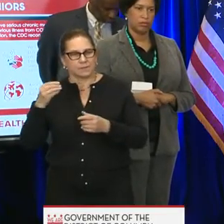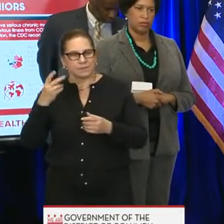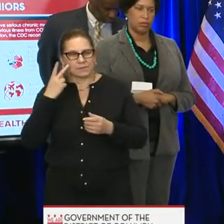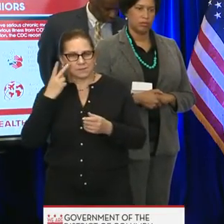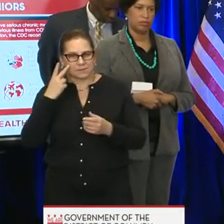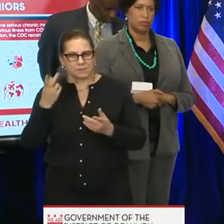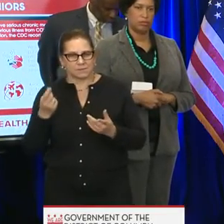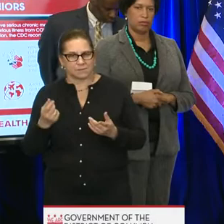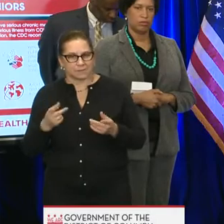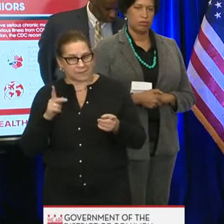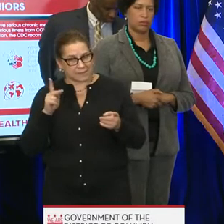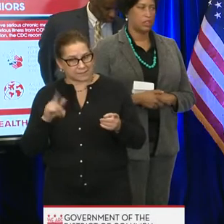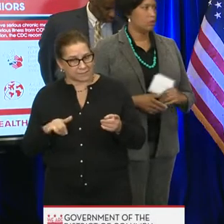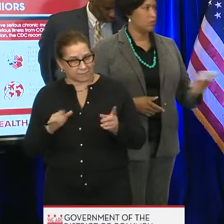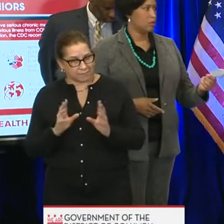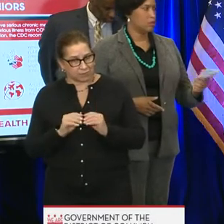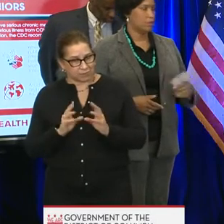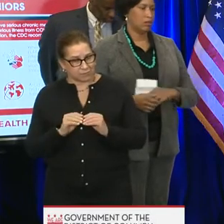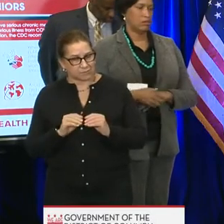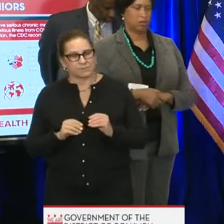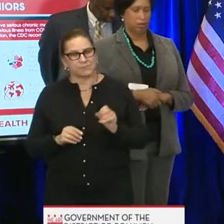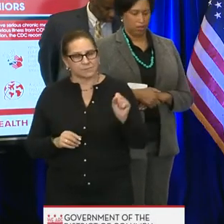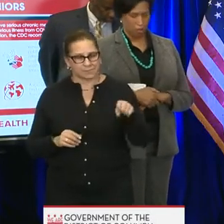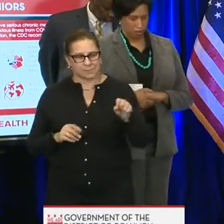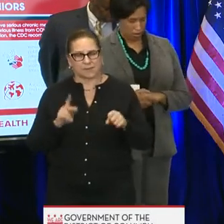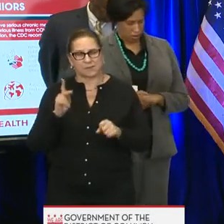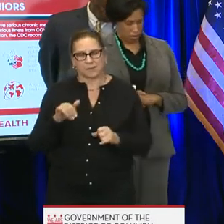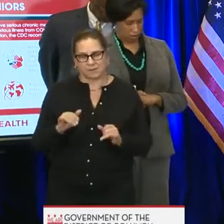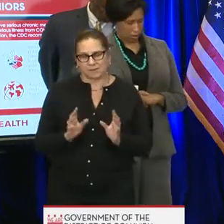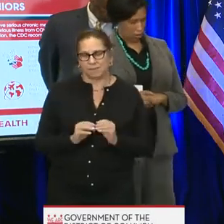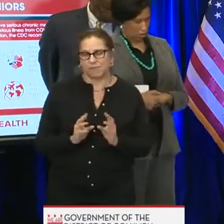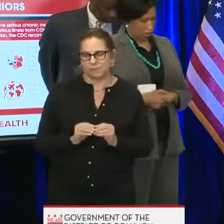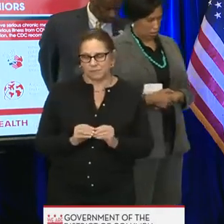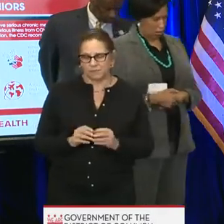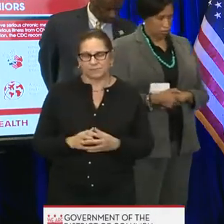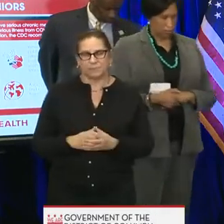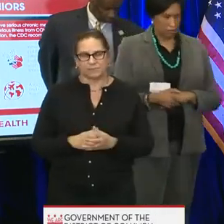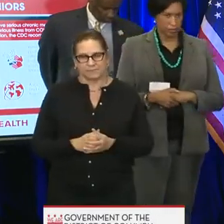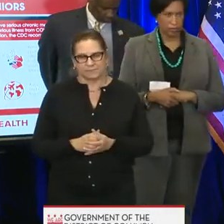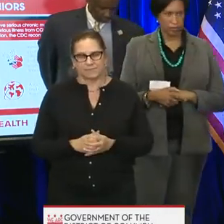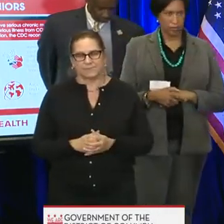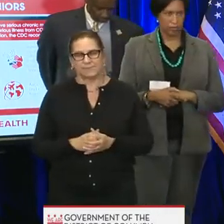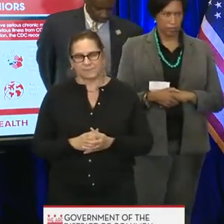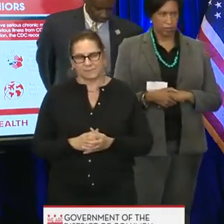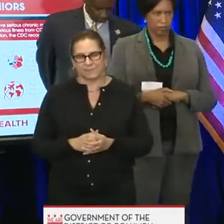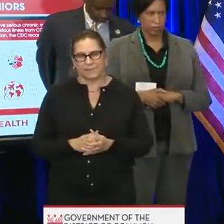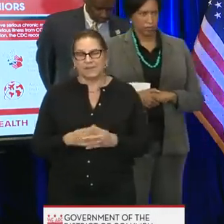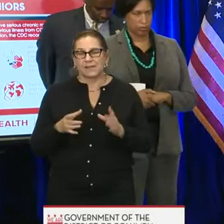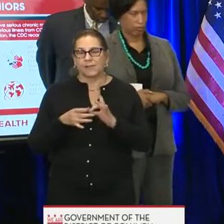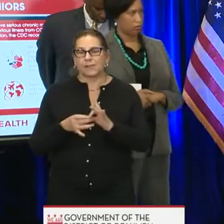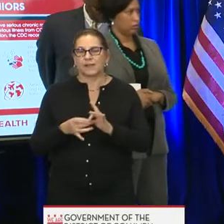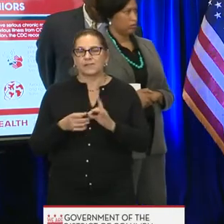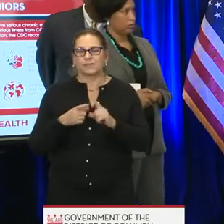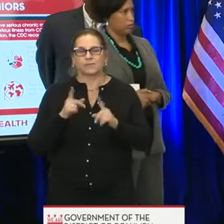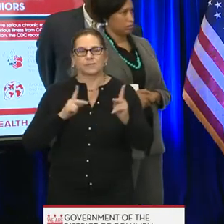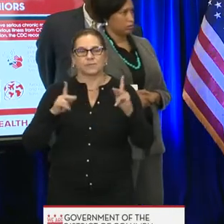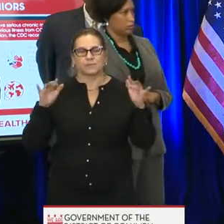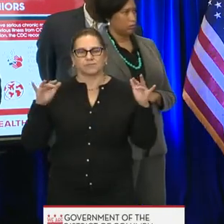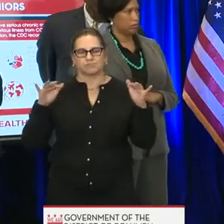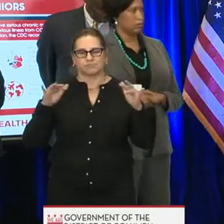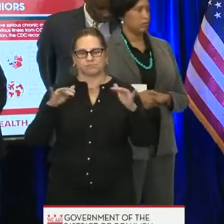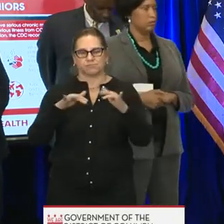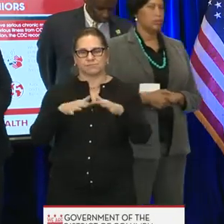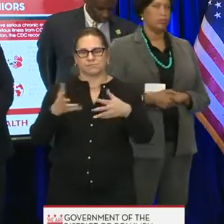conference? Yes. As it relates to the mass gatherings, We have, on the night